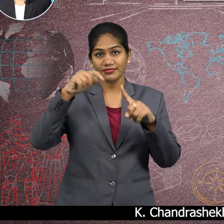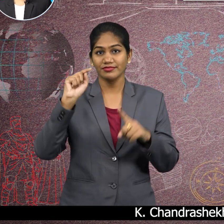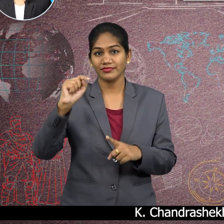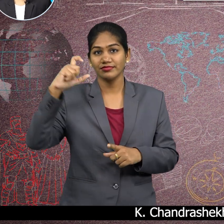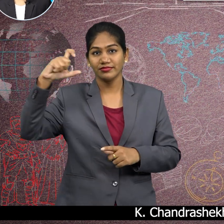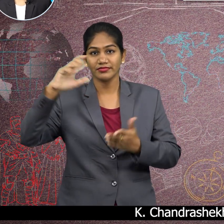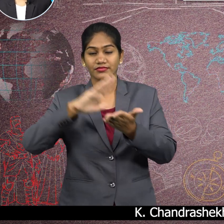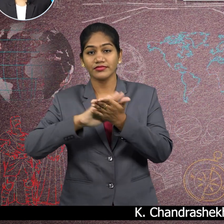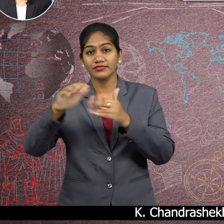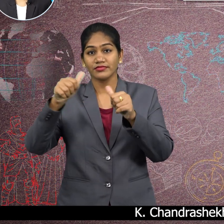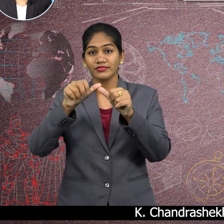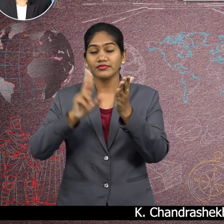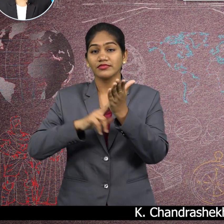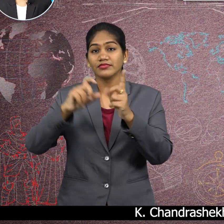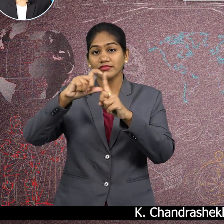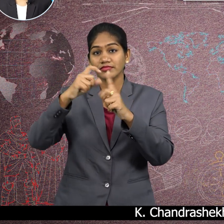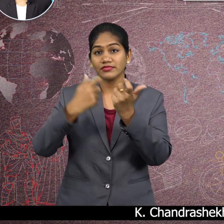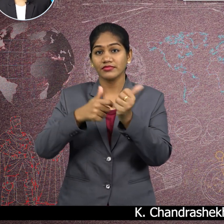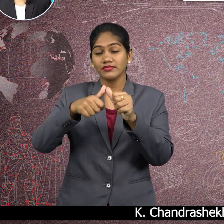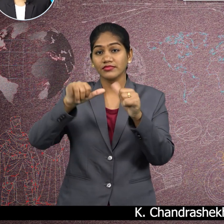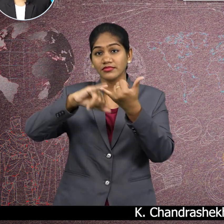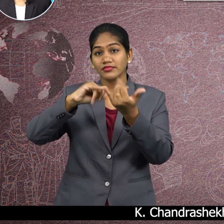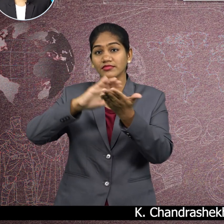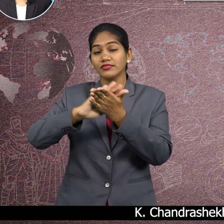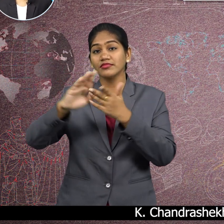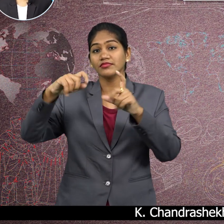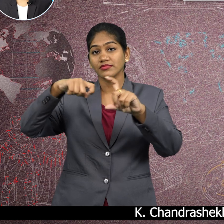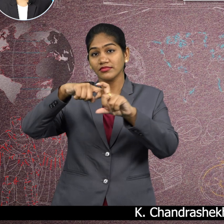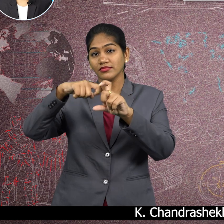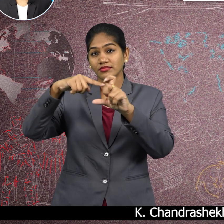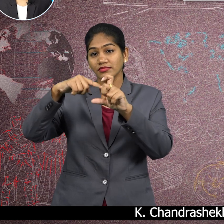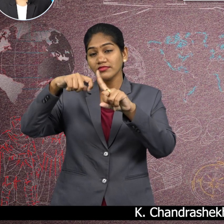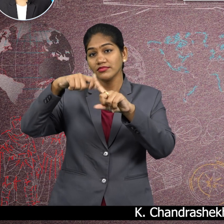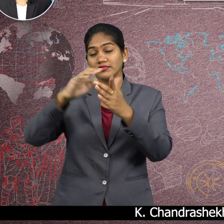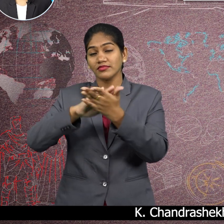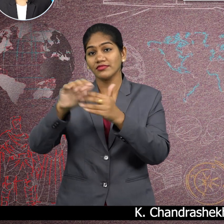K. Chandrasekhar Rao's fast, 2009.